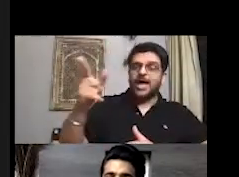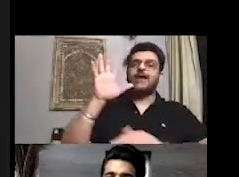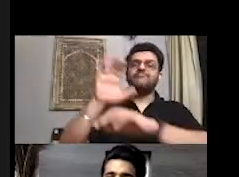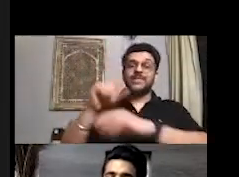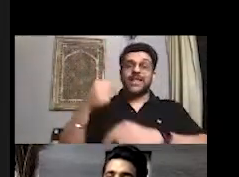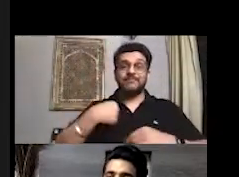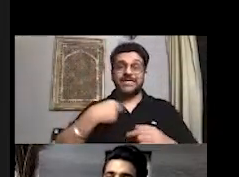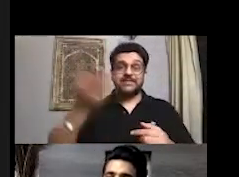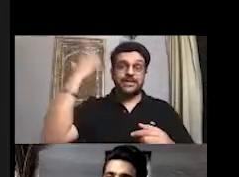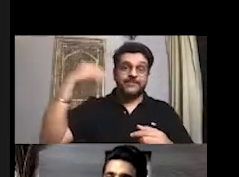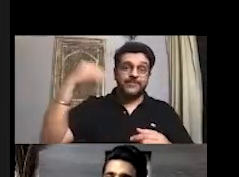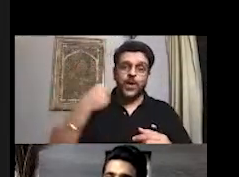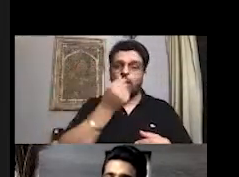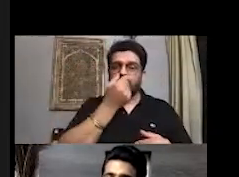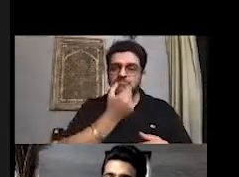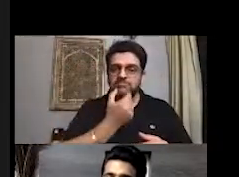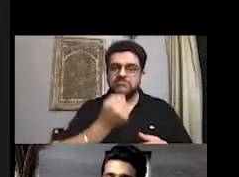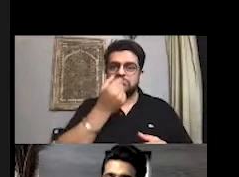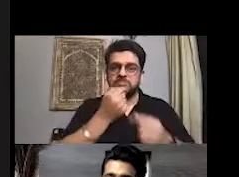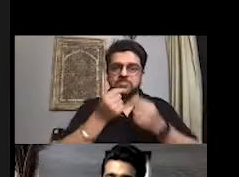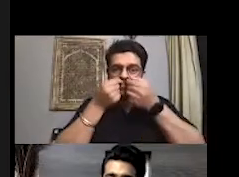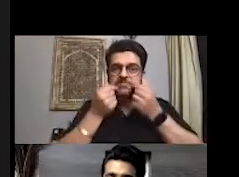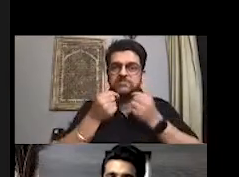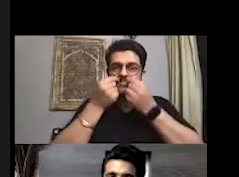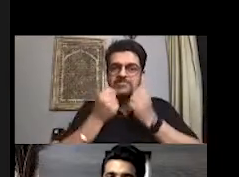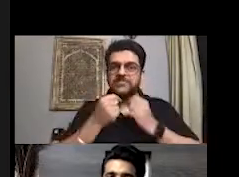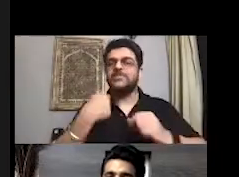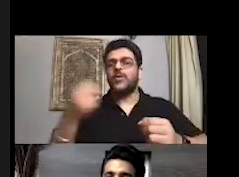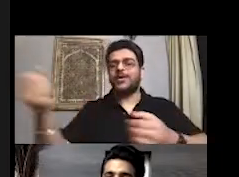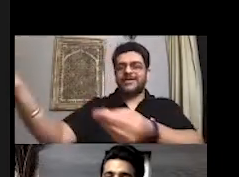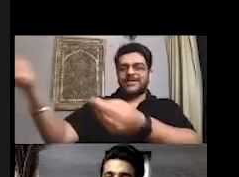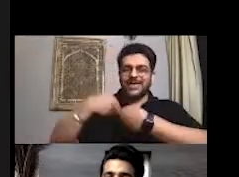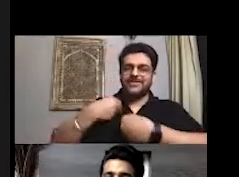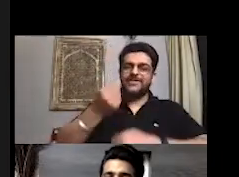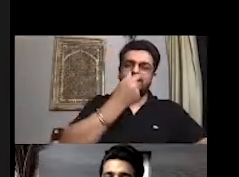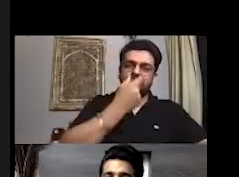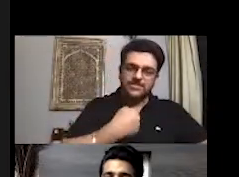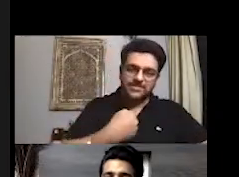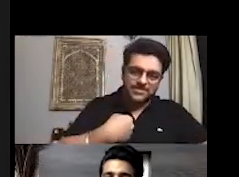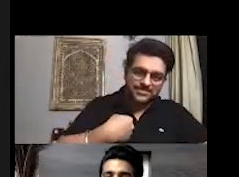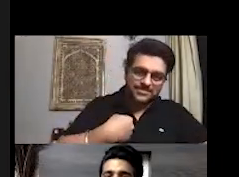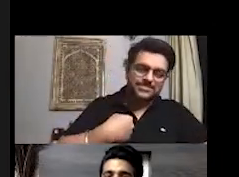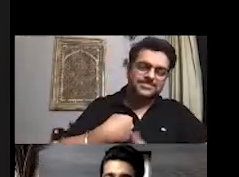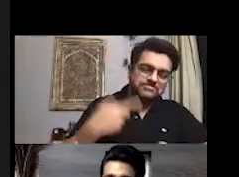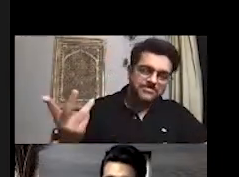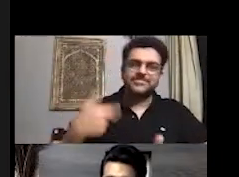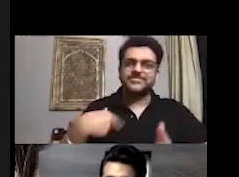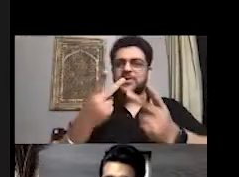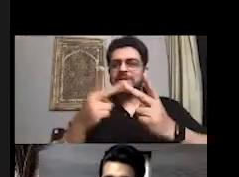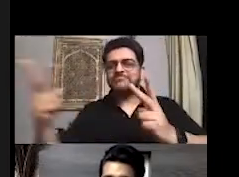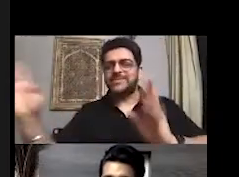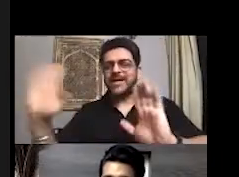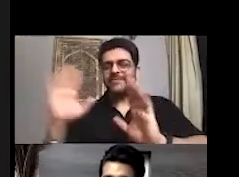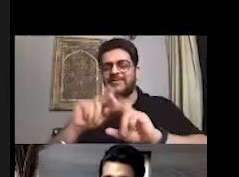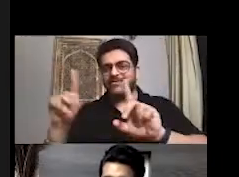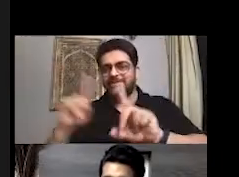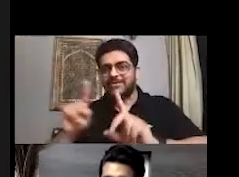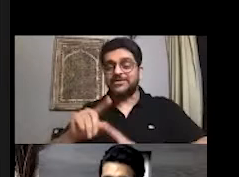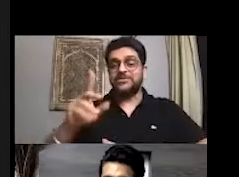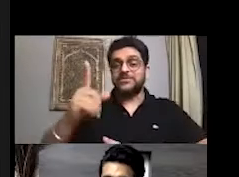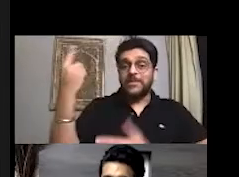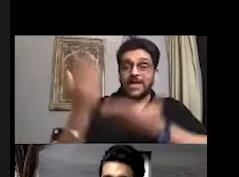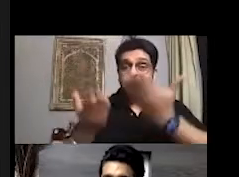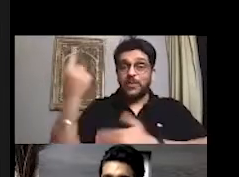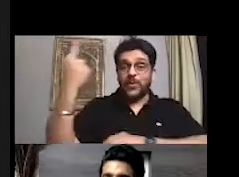your personality and then how they will provide you the sign name. So I have a beard. So that's how they give me this sign